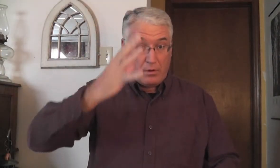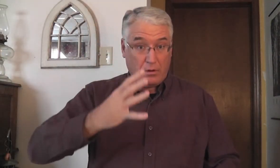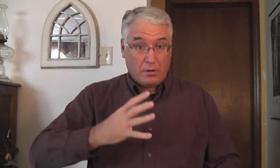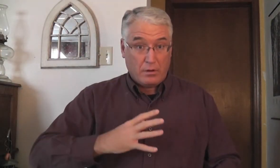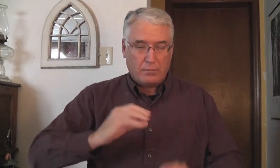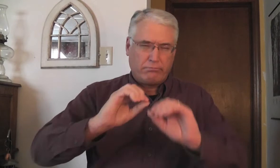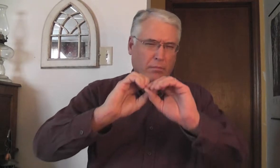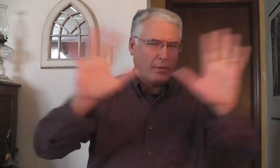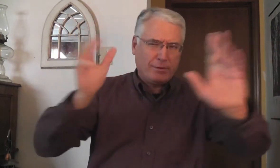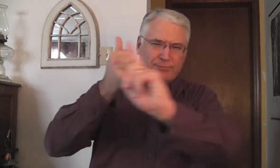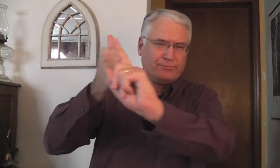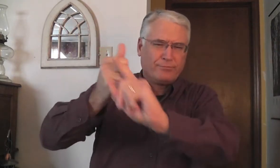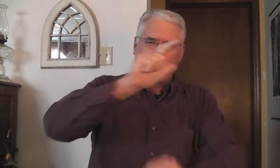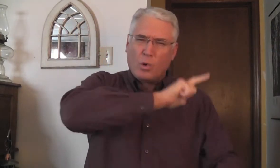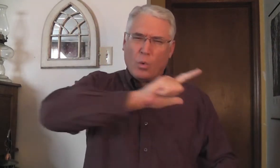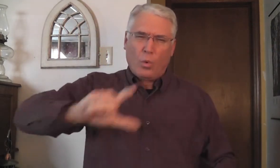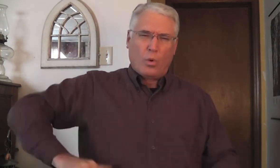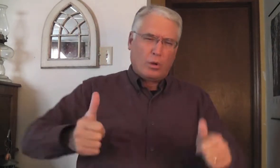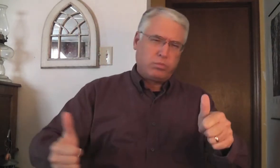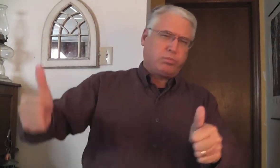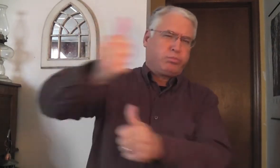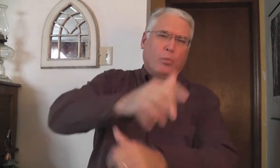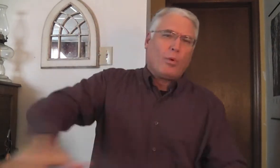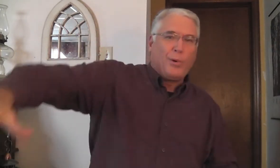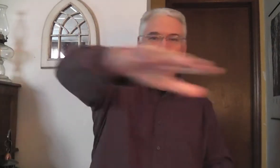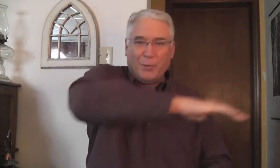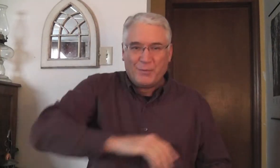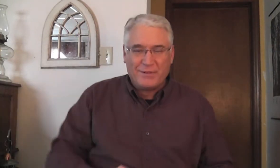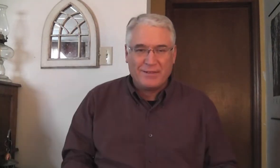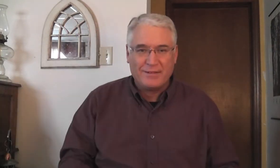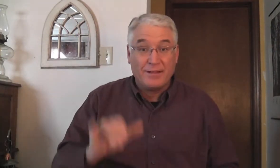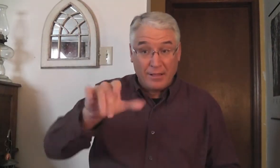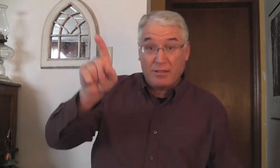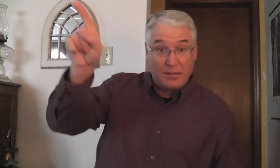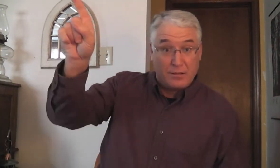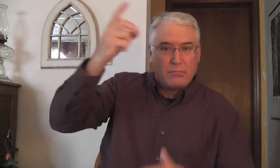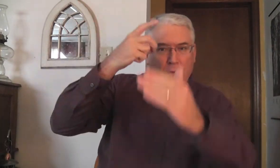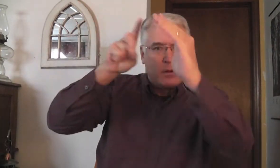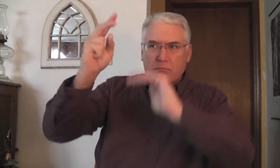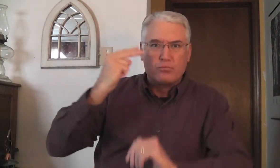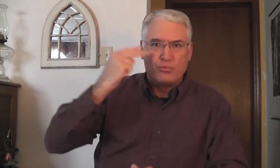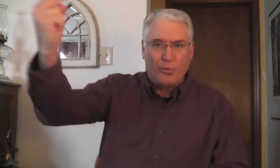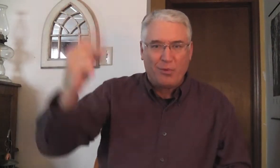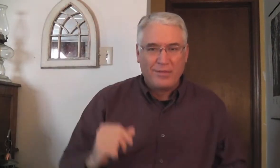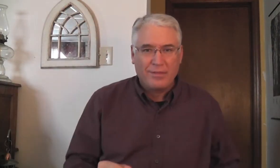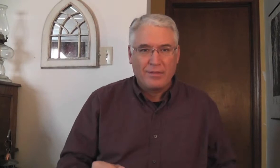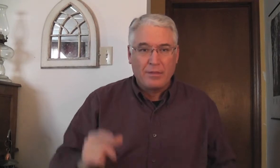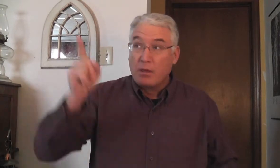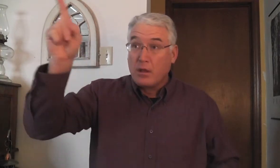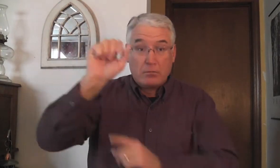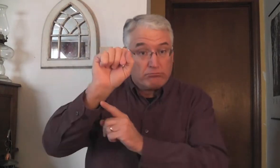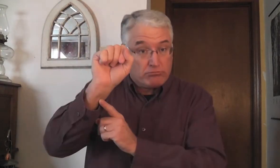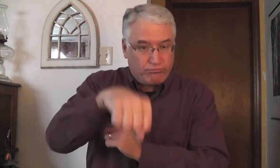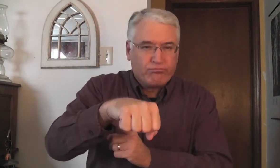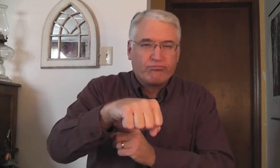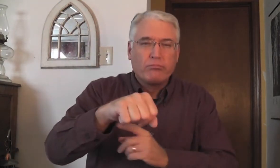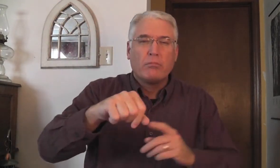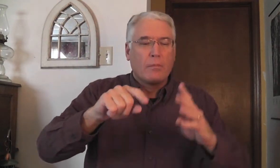That's the Son of Man. It's very clear that he is the Lord of all things. That's what Daniel saw. He